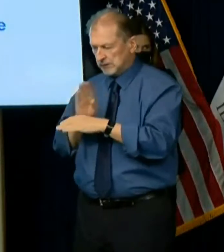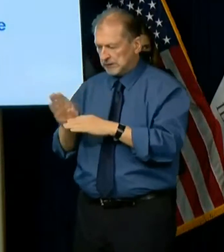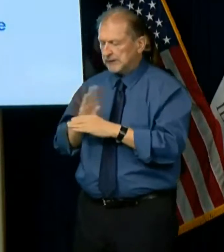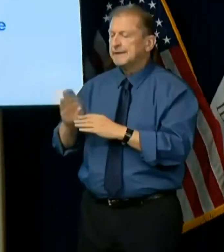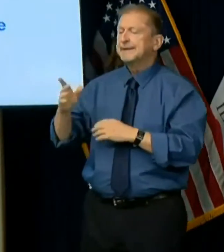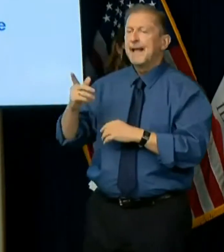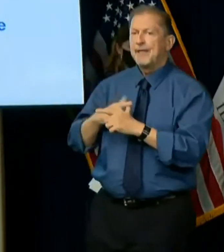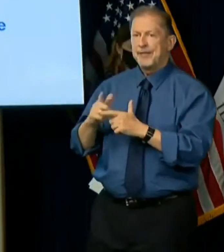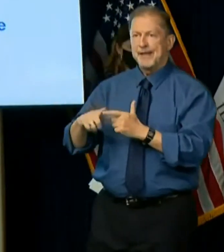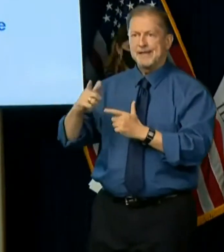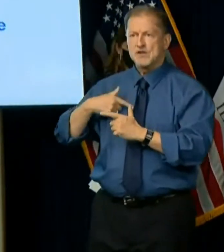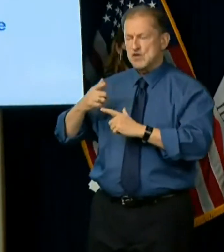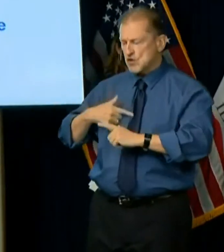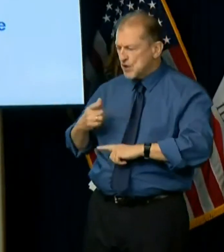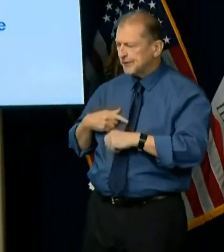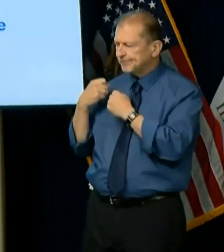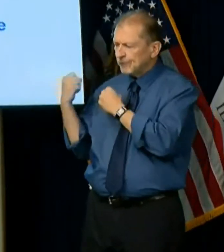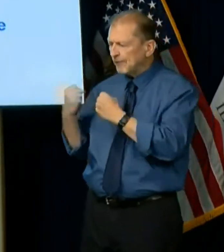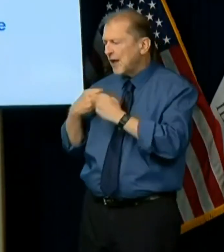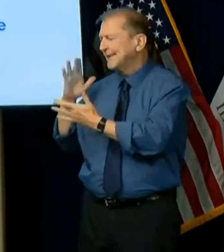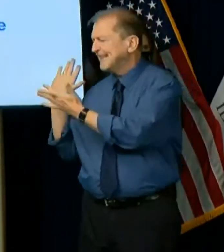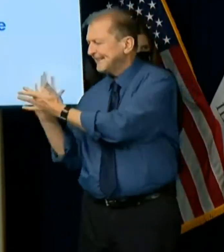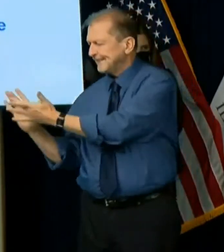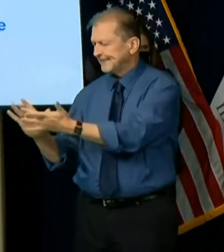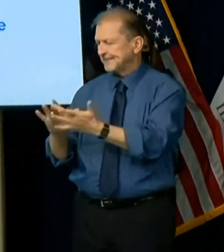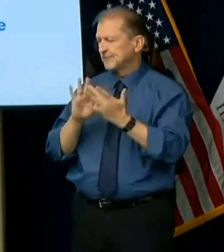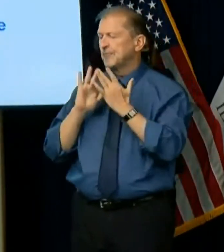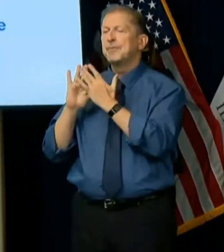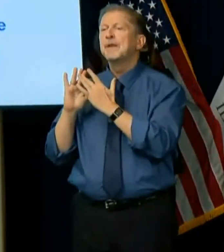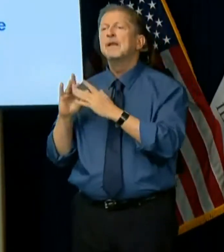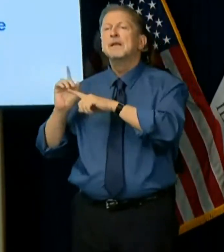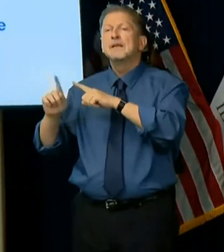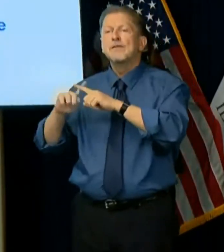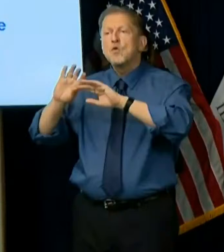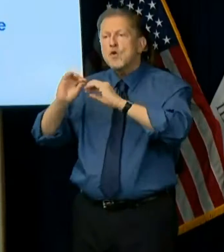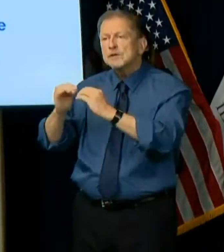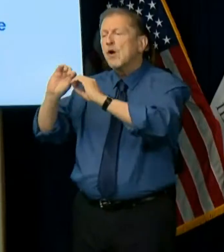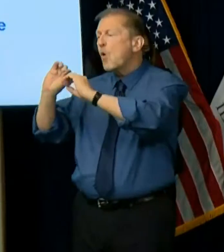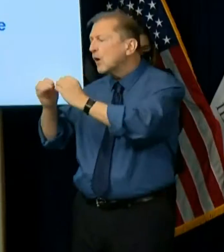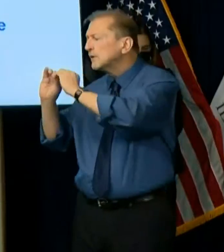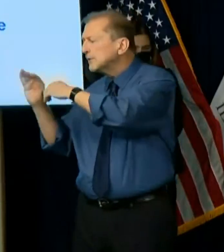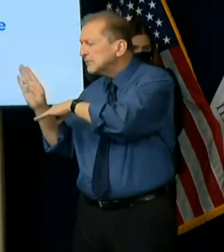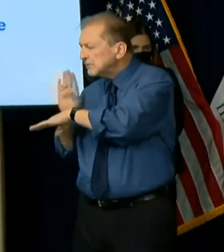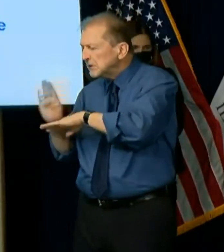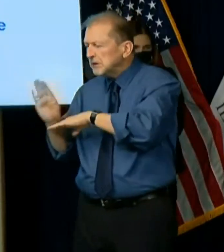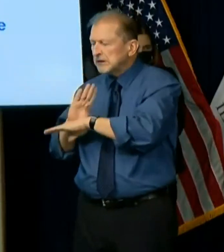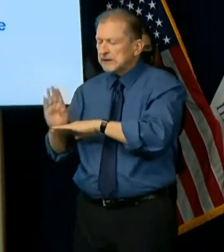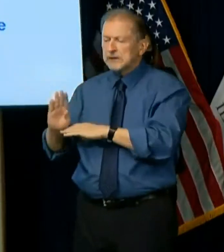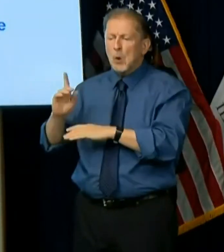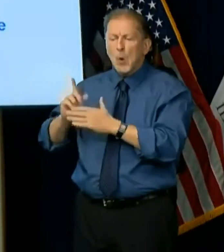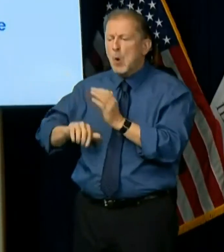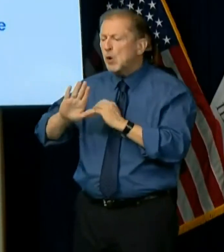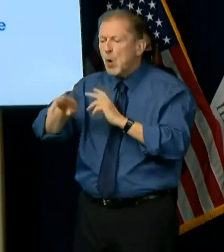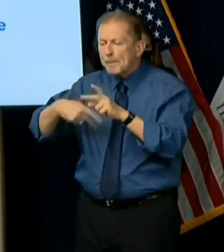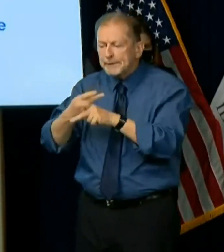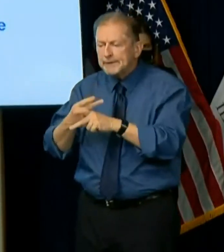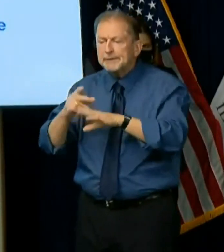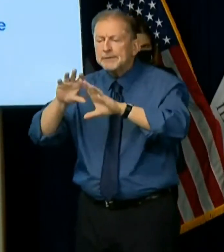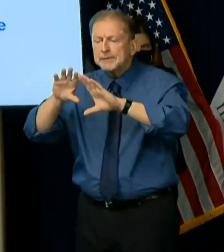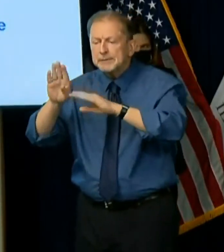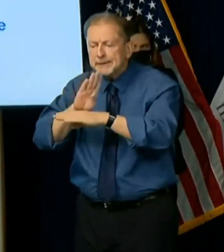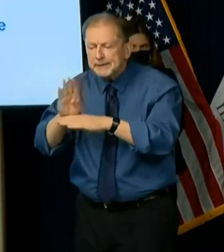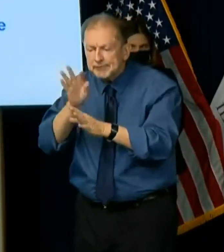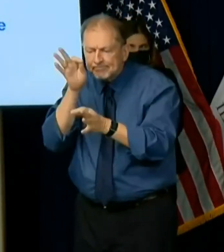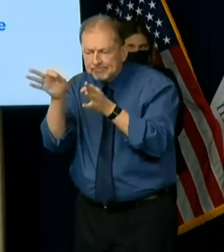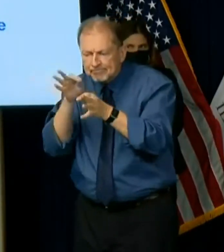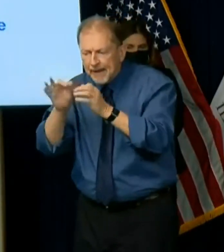the road to reach out to businesses, chambers, and economic development organizations representing every facet of our state with information on